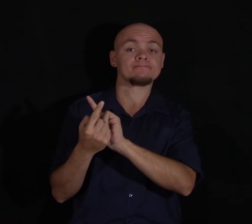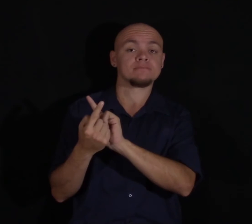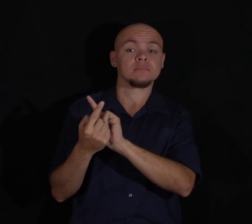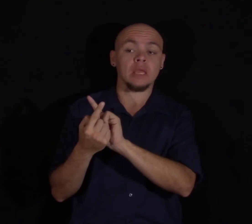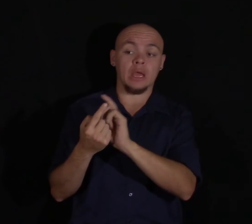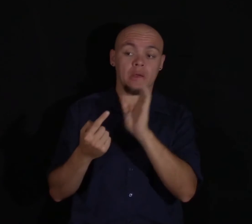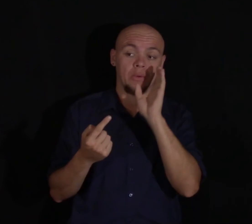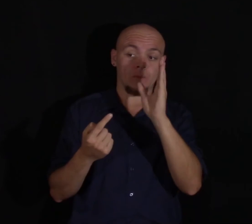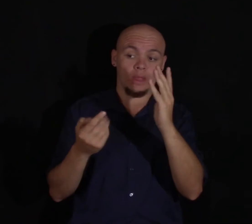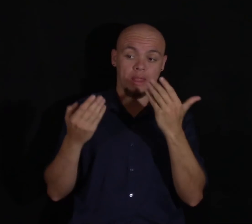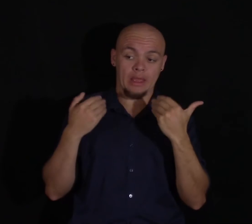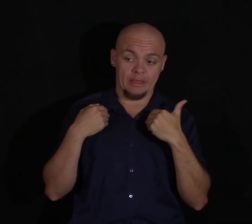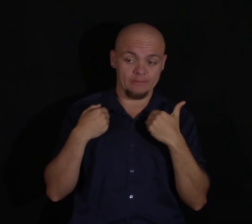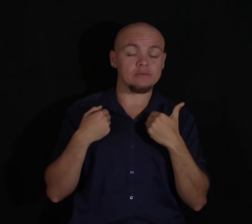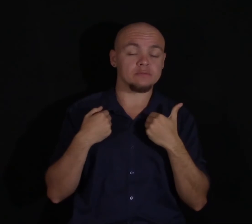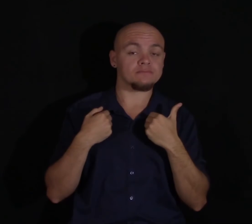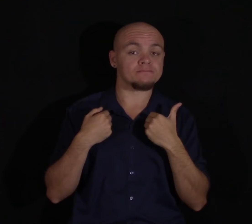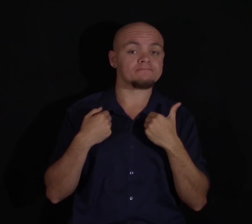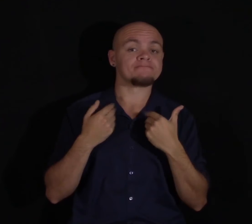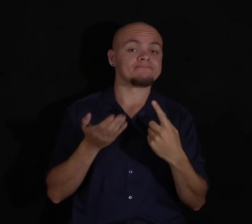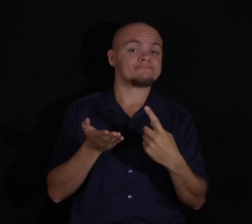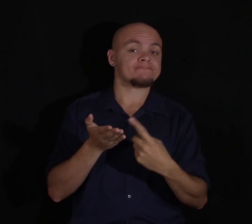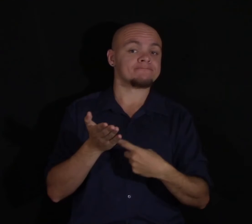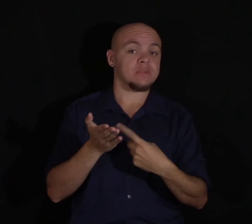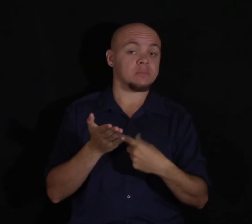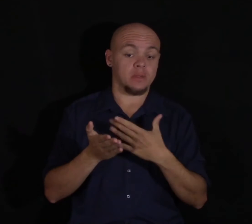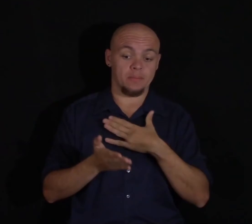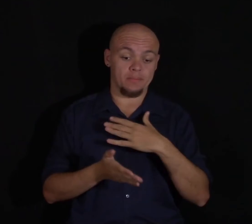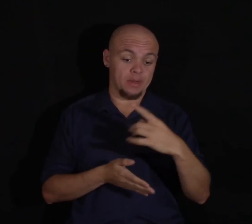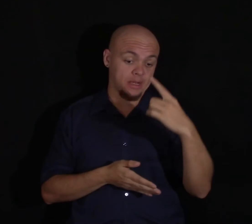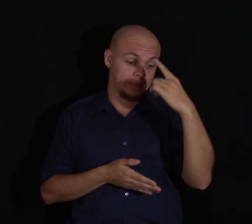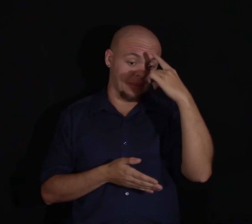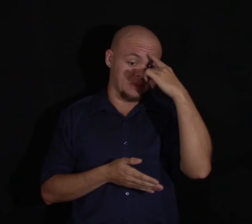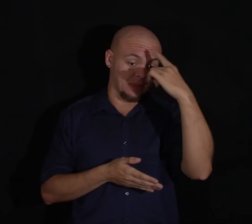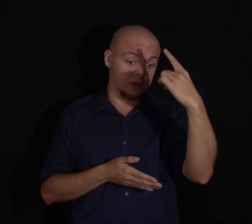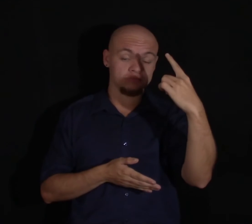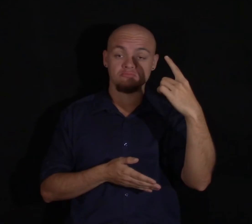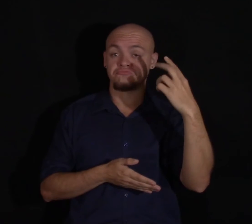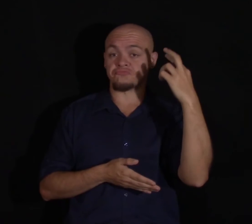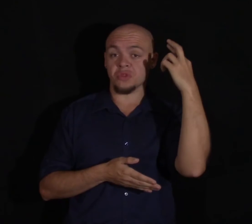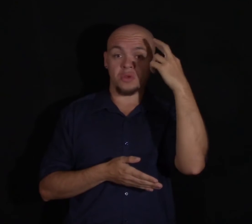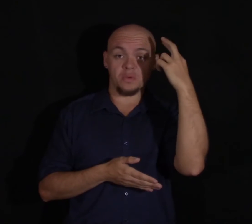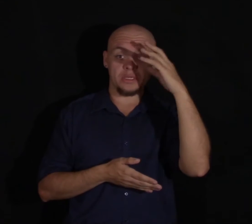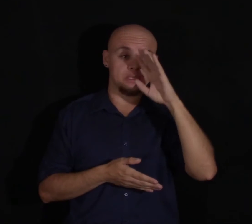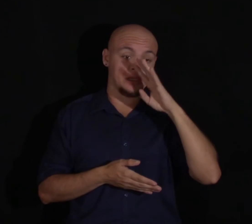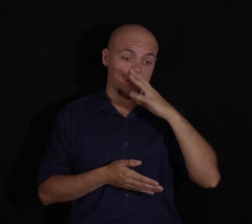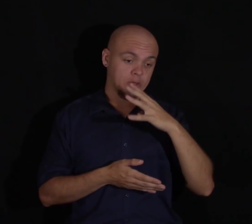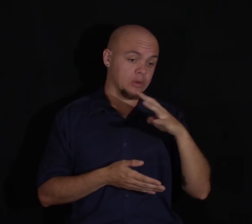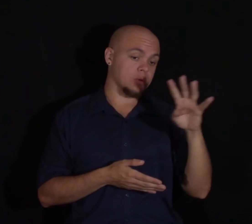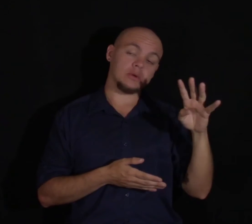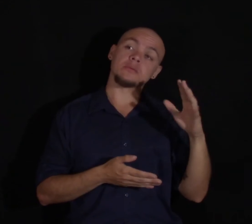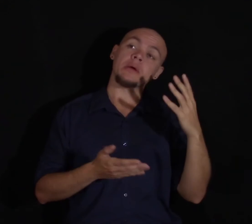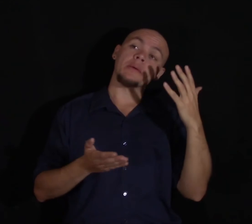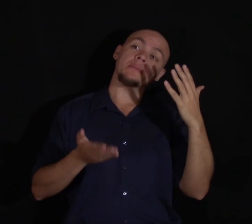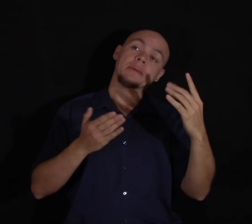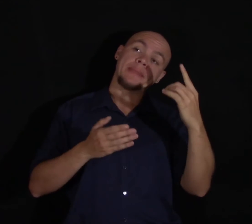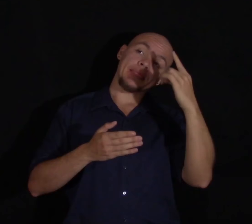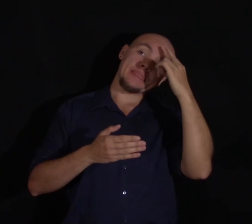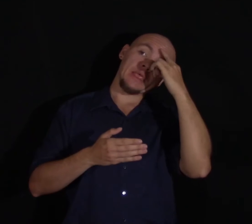and sometimes I allowed my thoughts, unchecked by reason, to ramble in the fields of paradise, and dared to